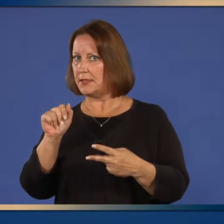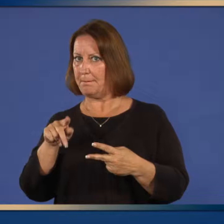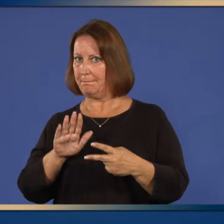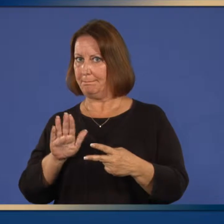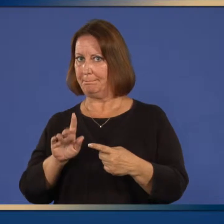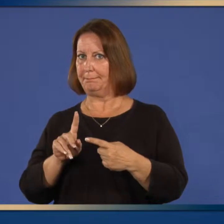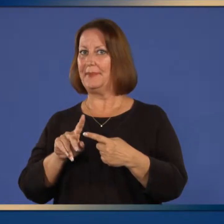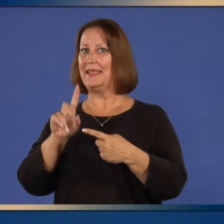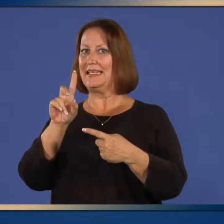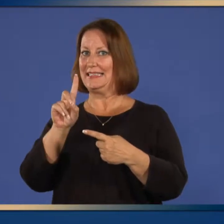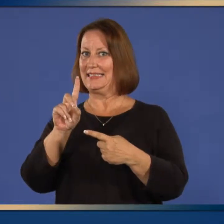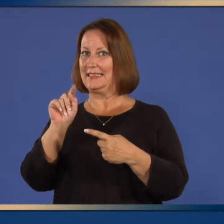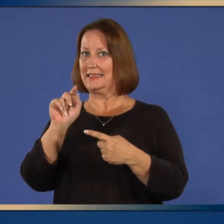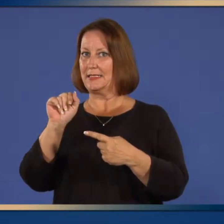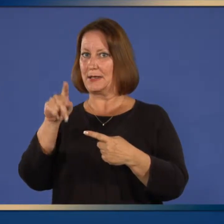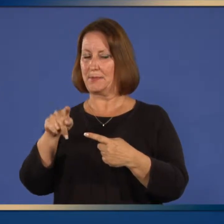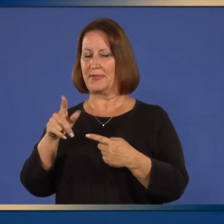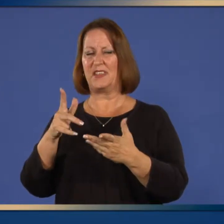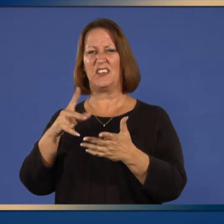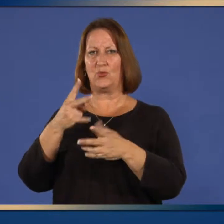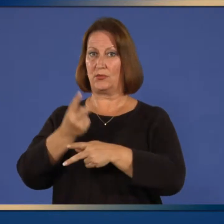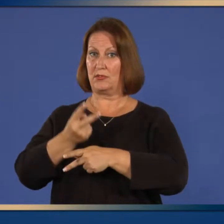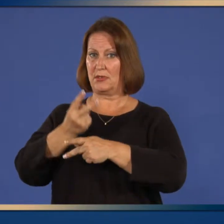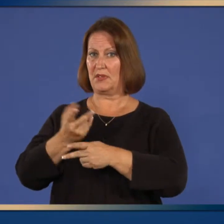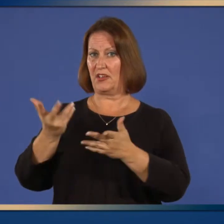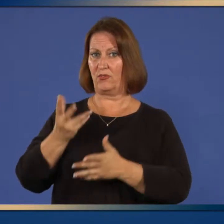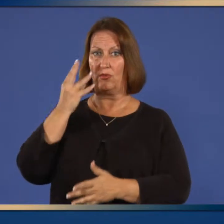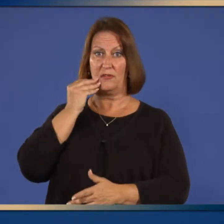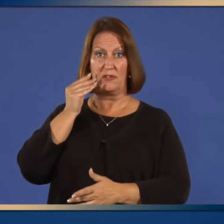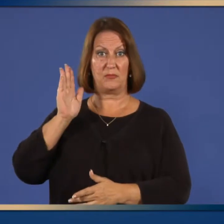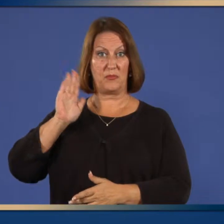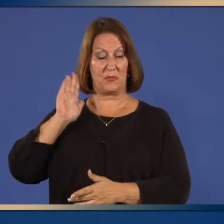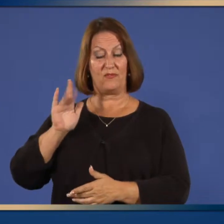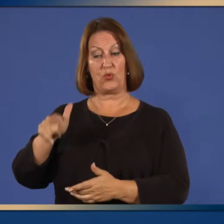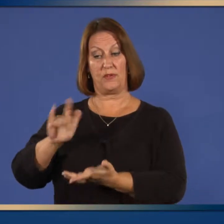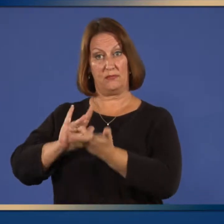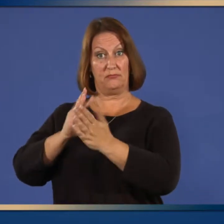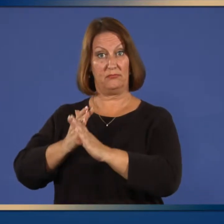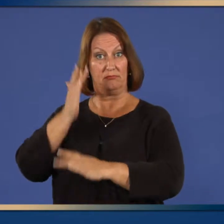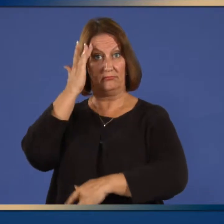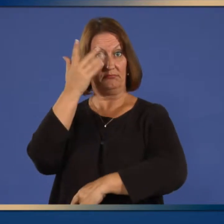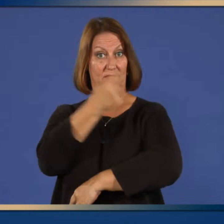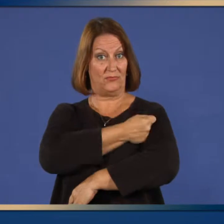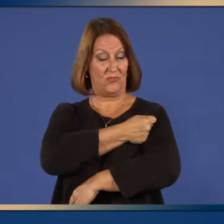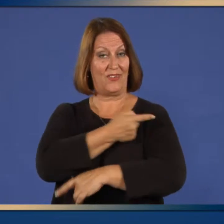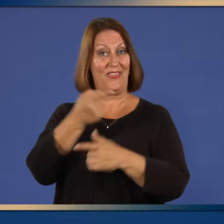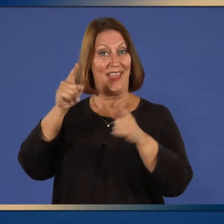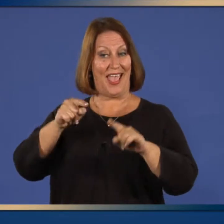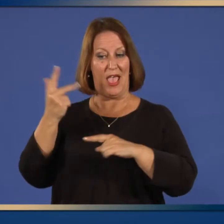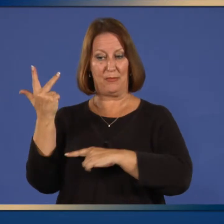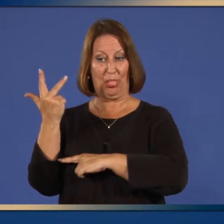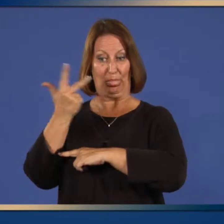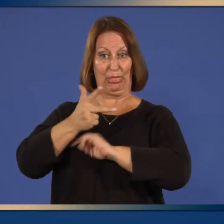include the following: A, seizure within 3 days of dose.